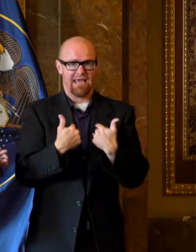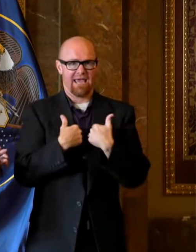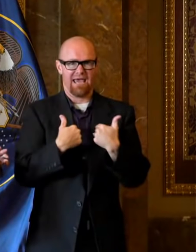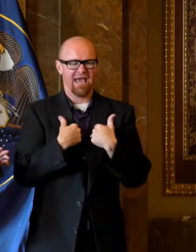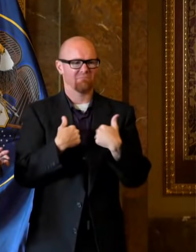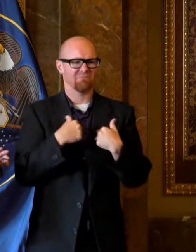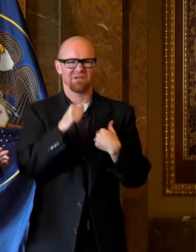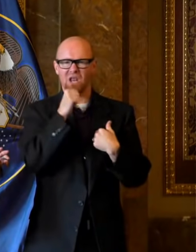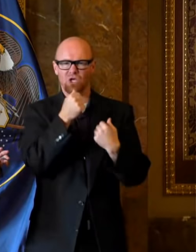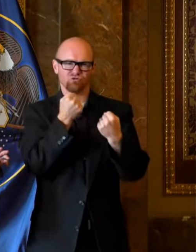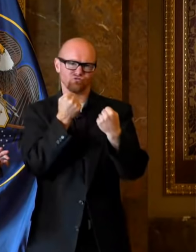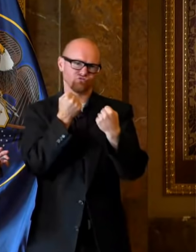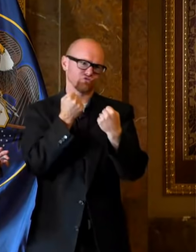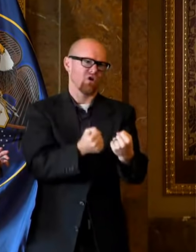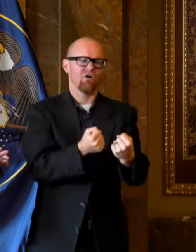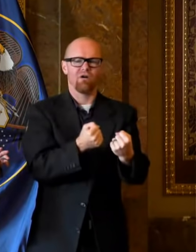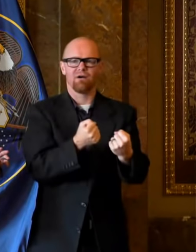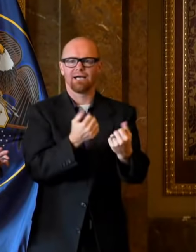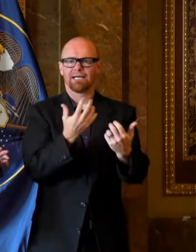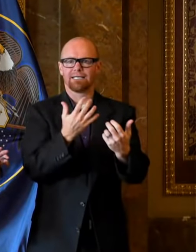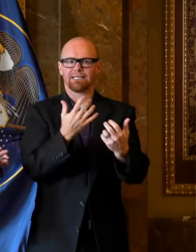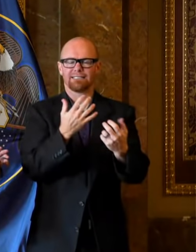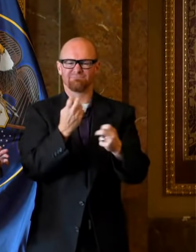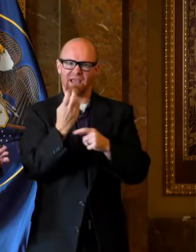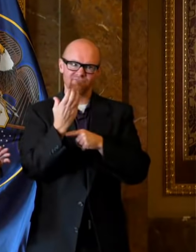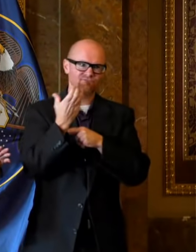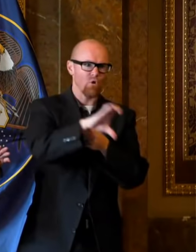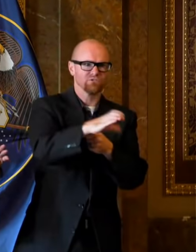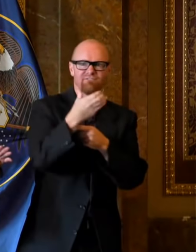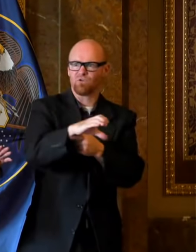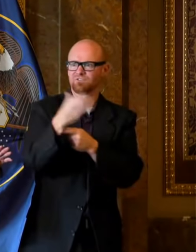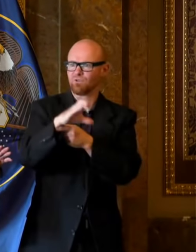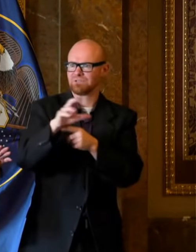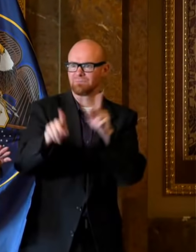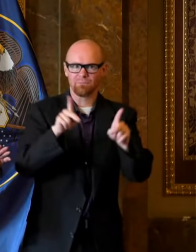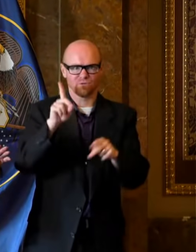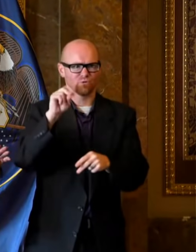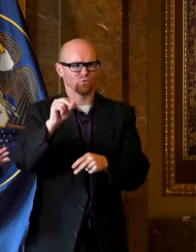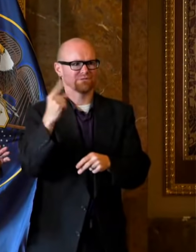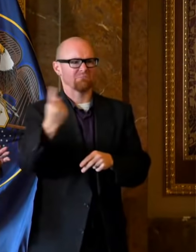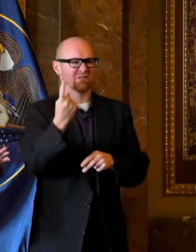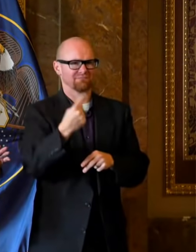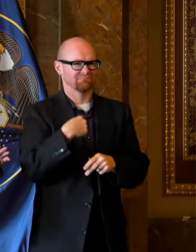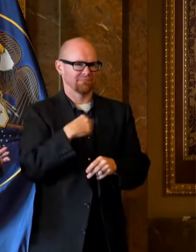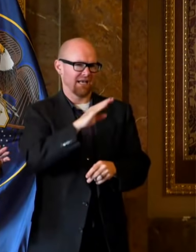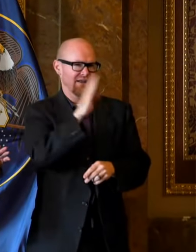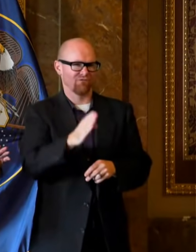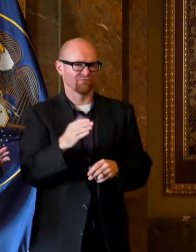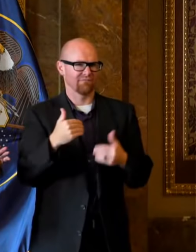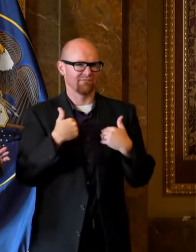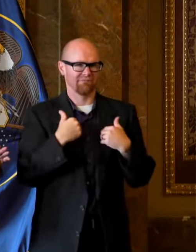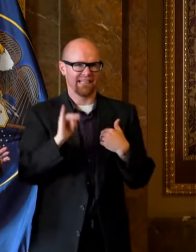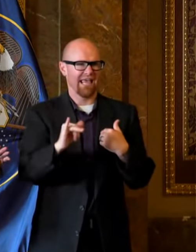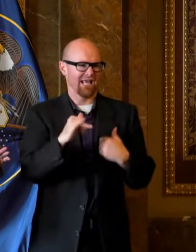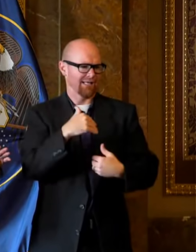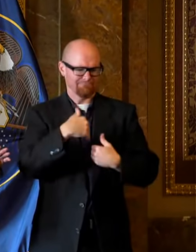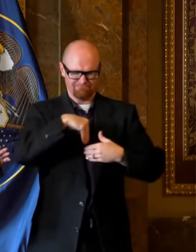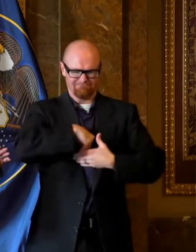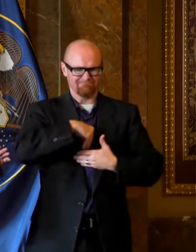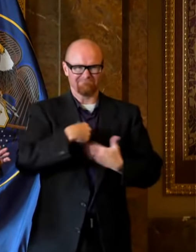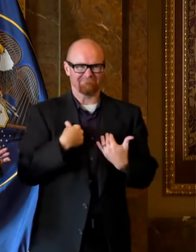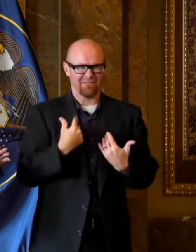public vaccination mandates. But there are consequences for not